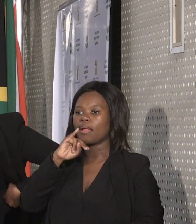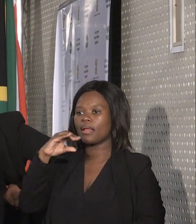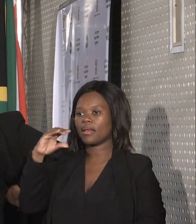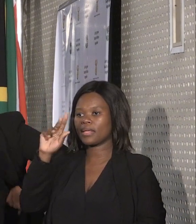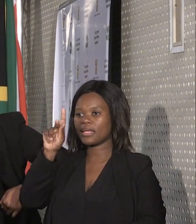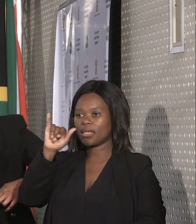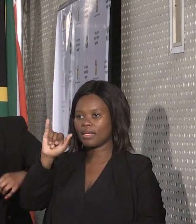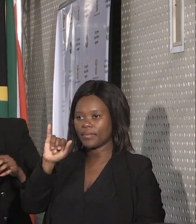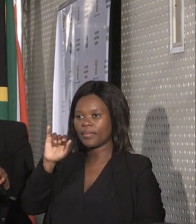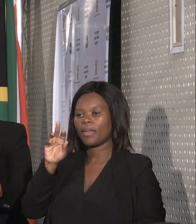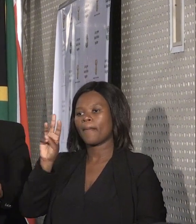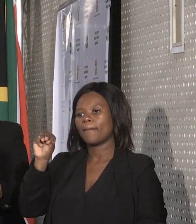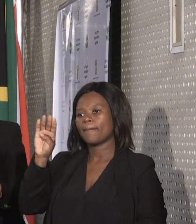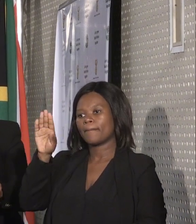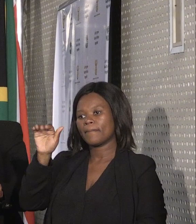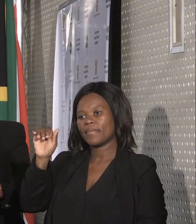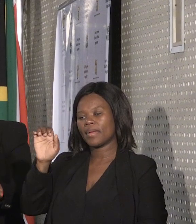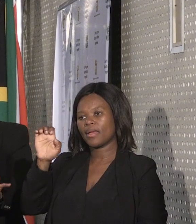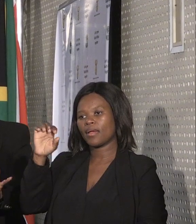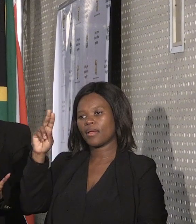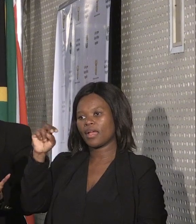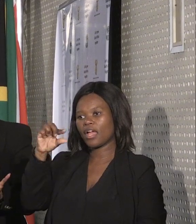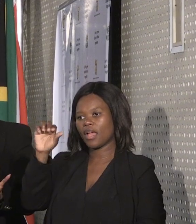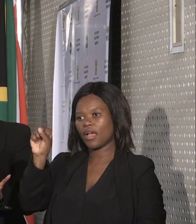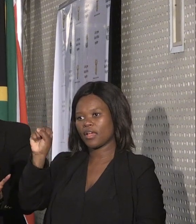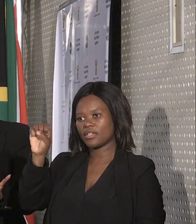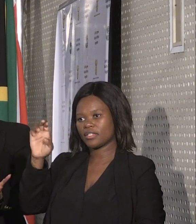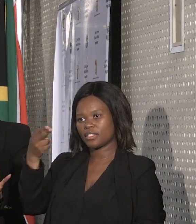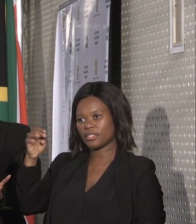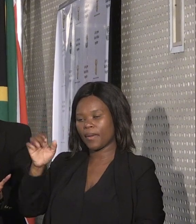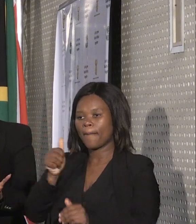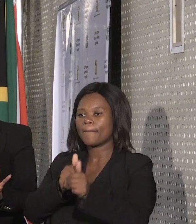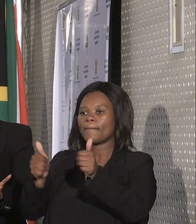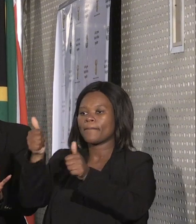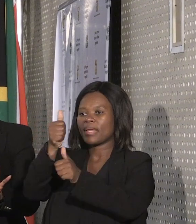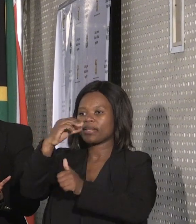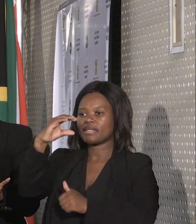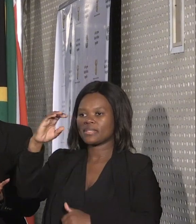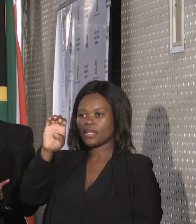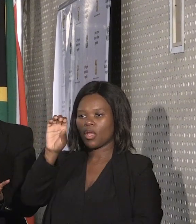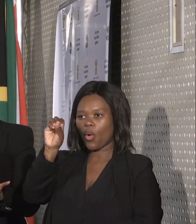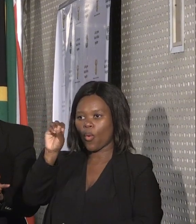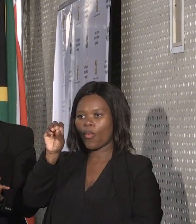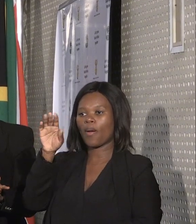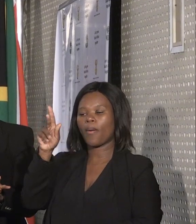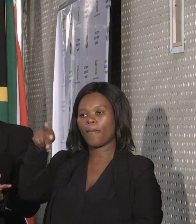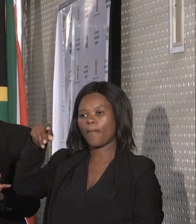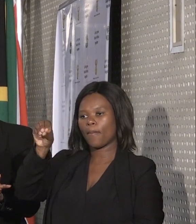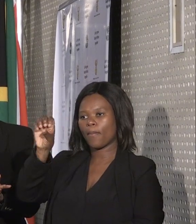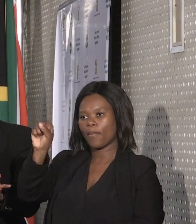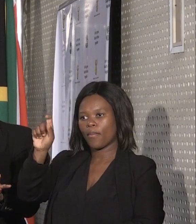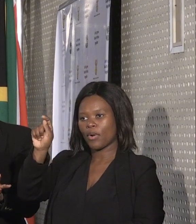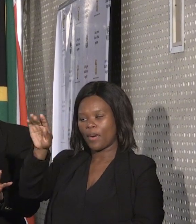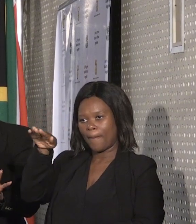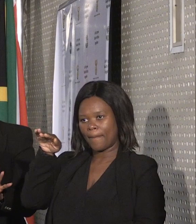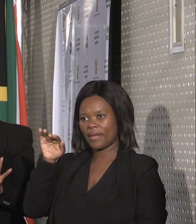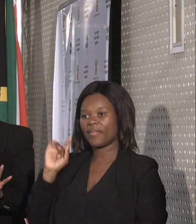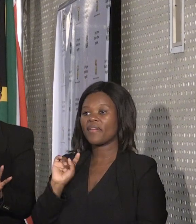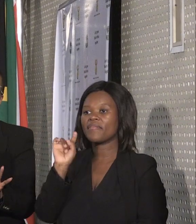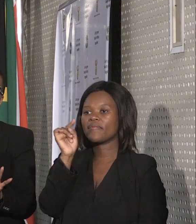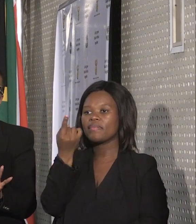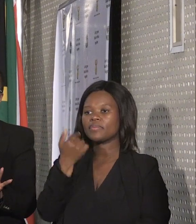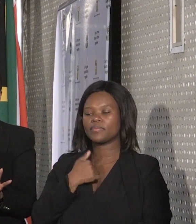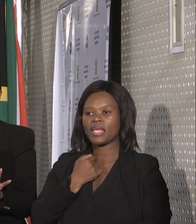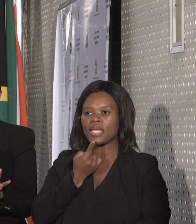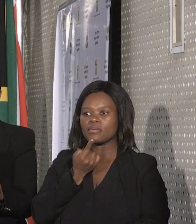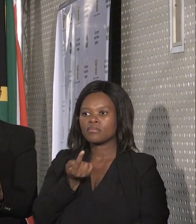said, I'm Nikki Mbengashe, the CEO of Postbank. I think, firstly, let me start by